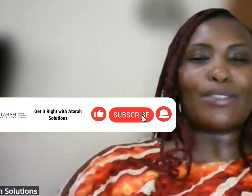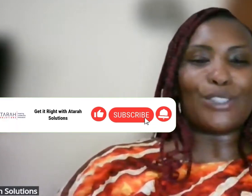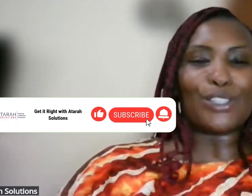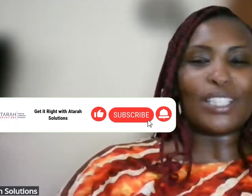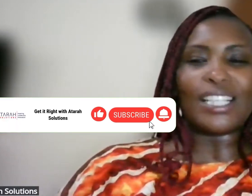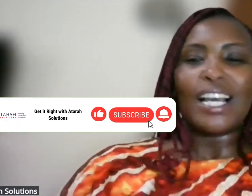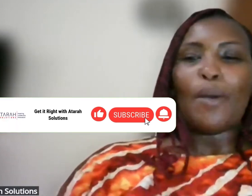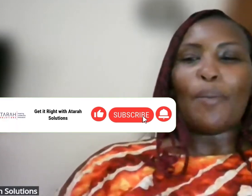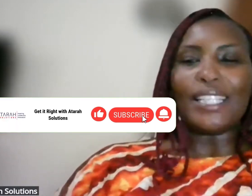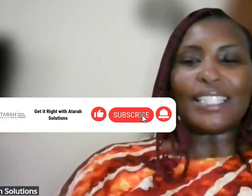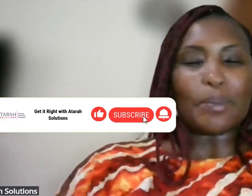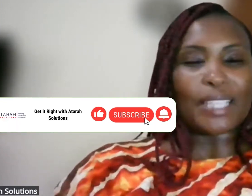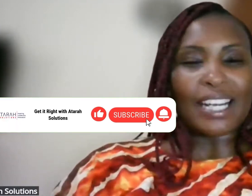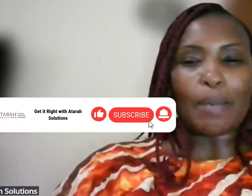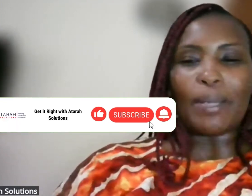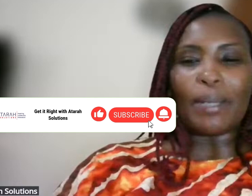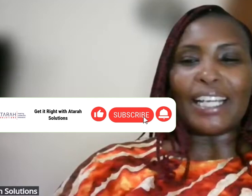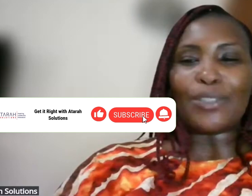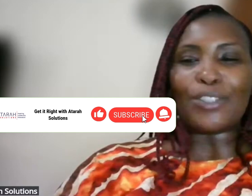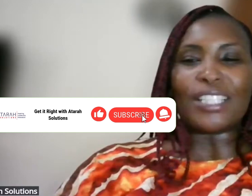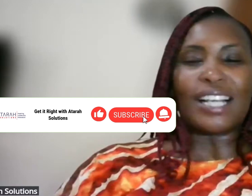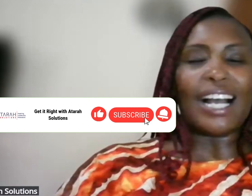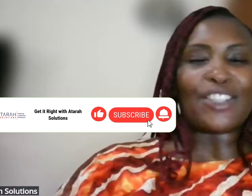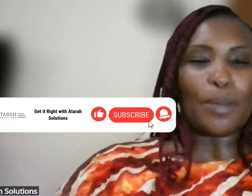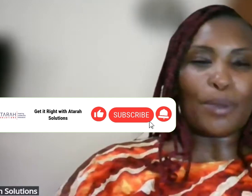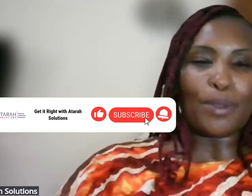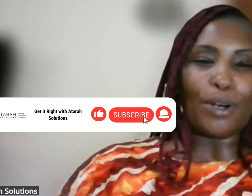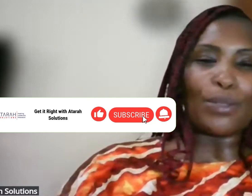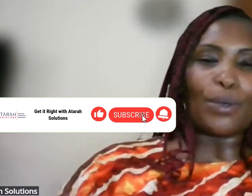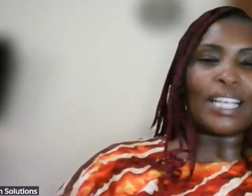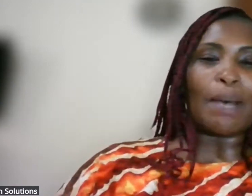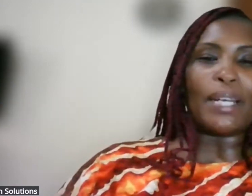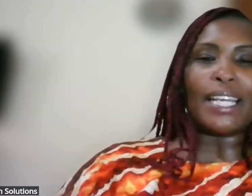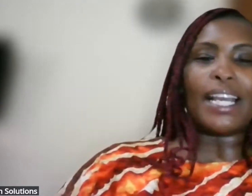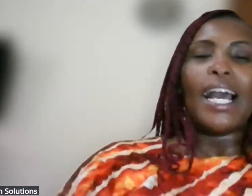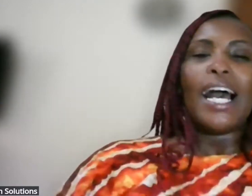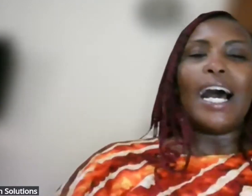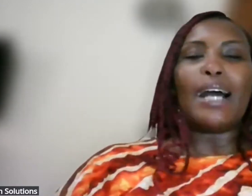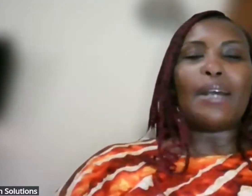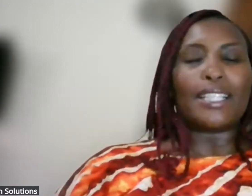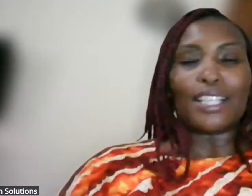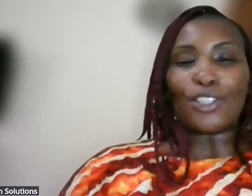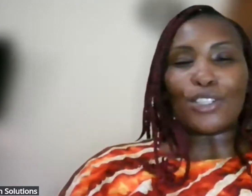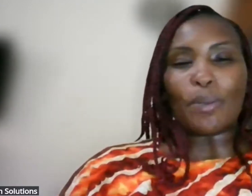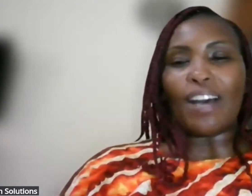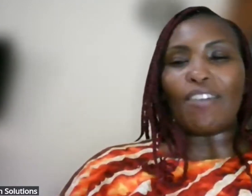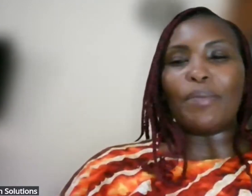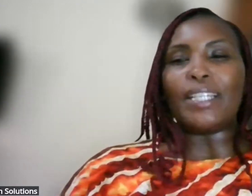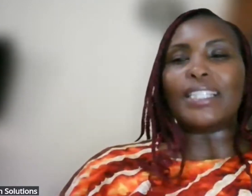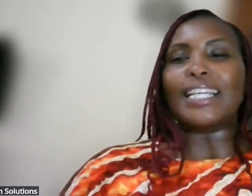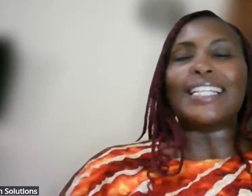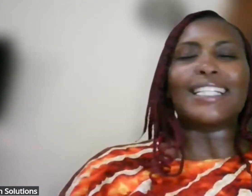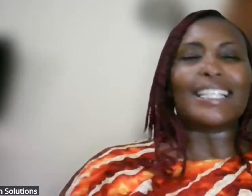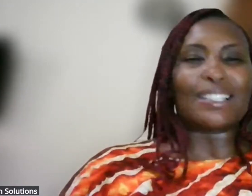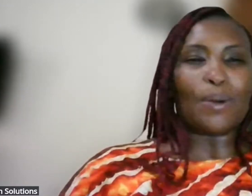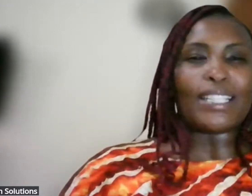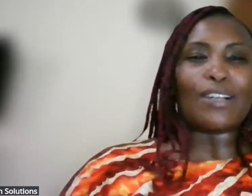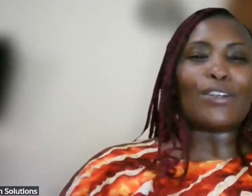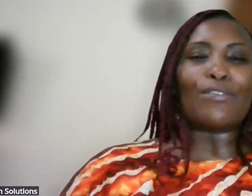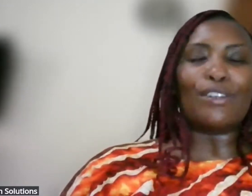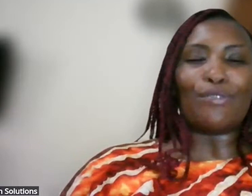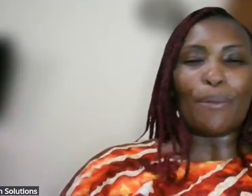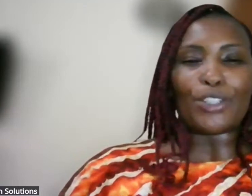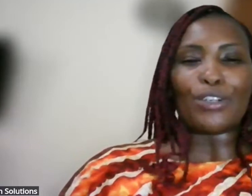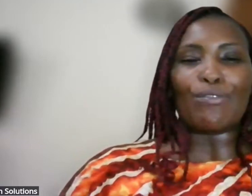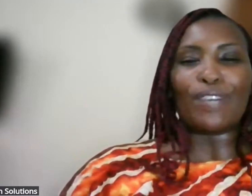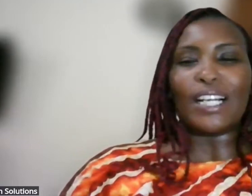Atara Solutions. Please subscribe and get to just catch up with what's happening. The sessions you may have missed, there's quite a lot